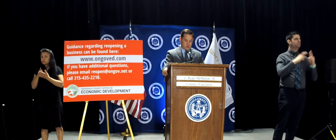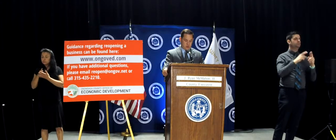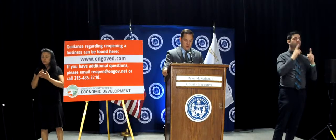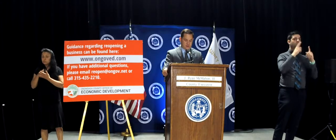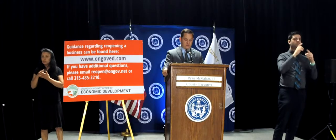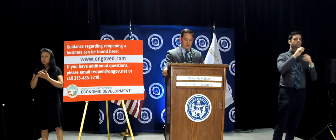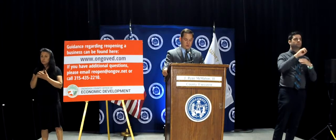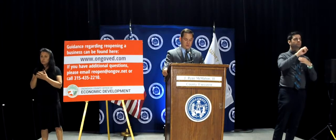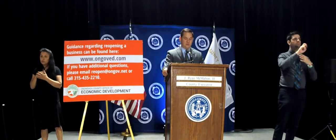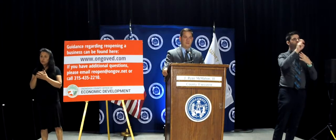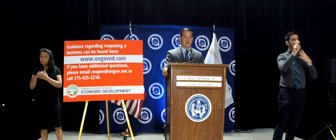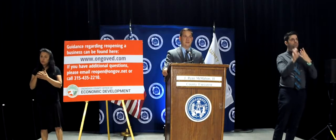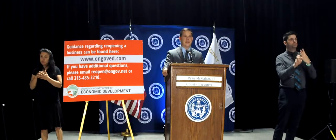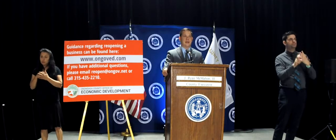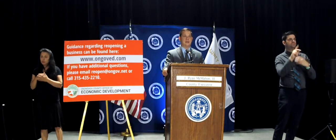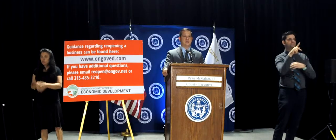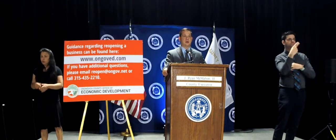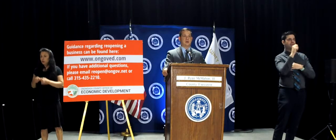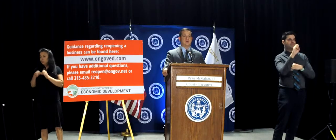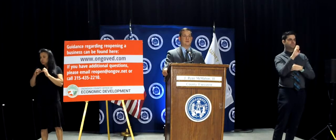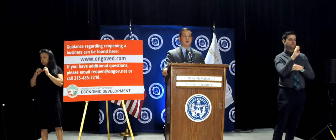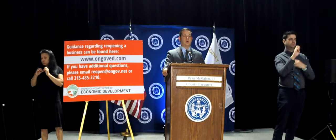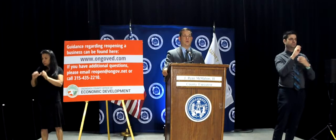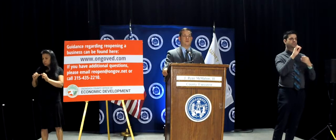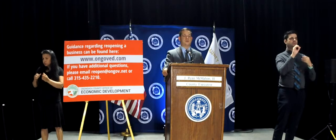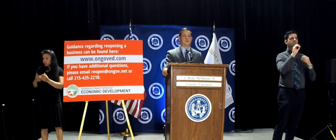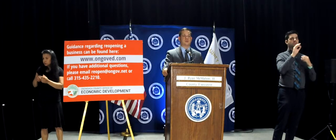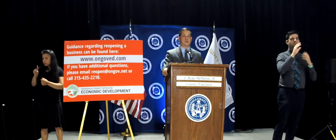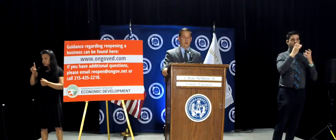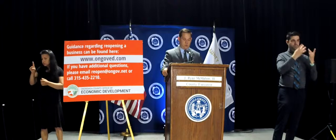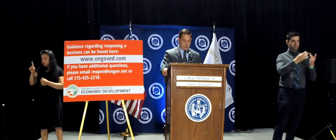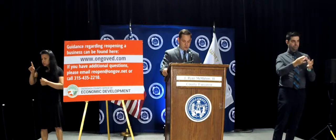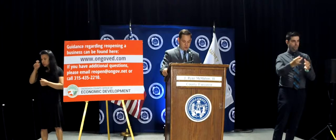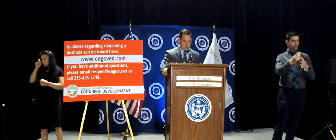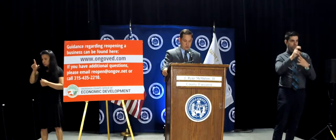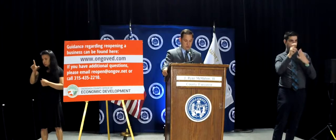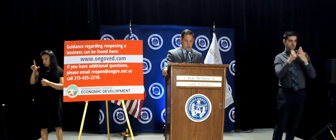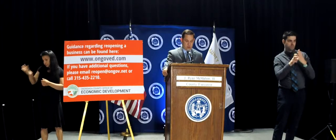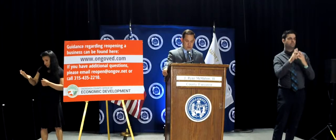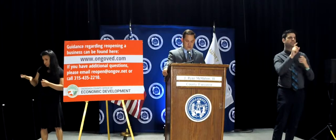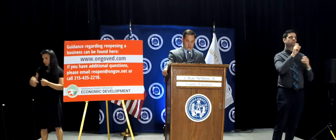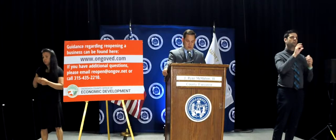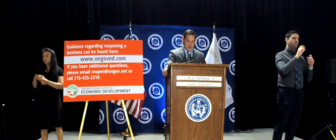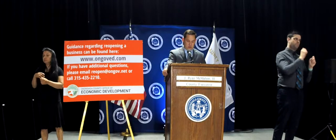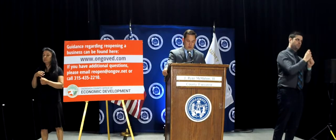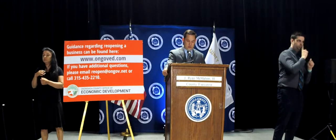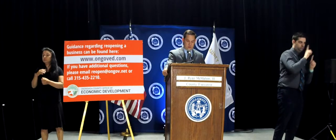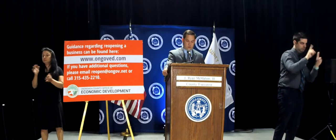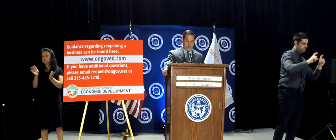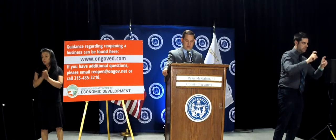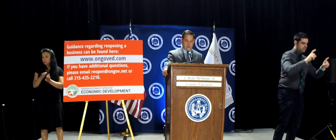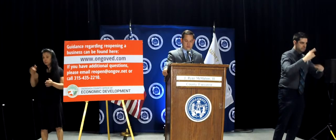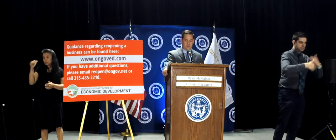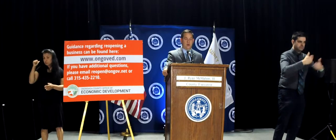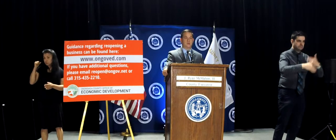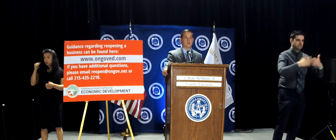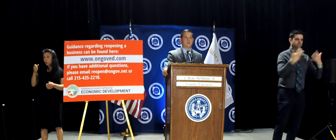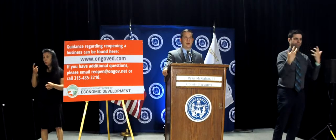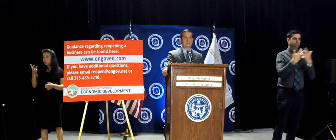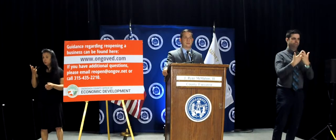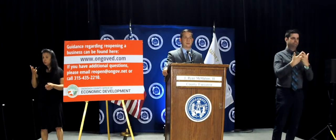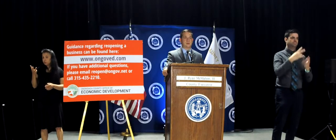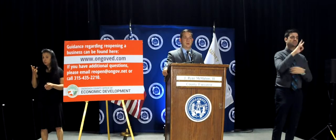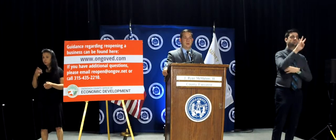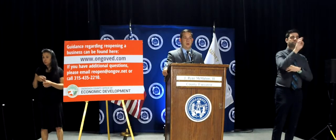us. 775 a day is our goal for Central New York region. Yesterday,